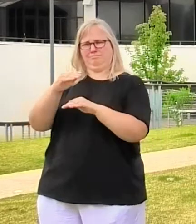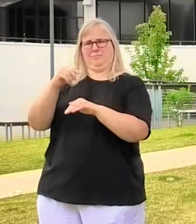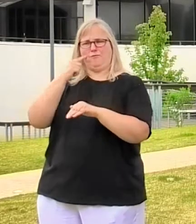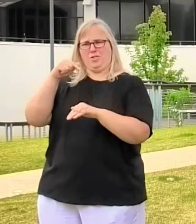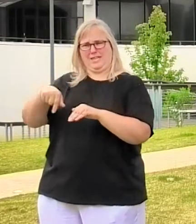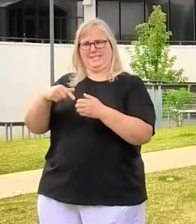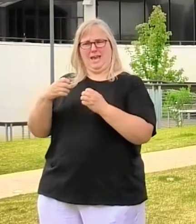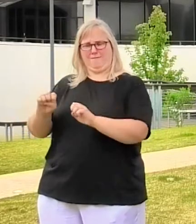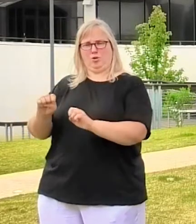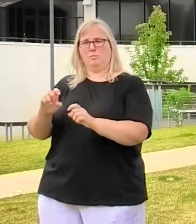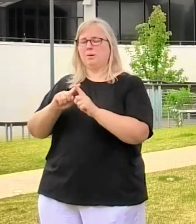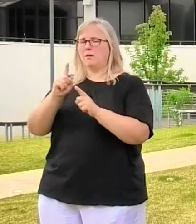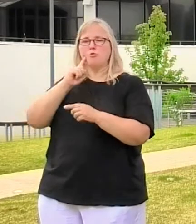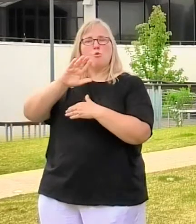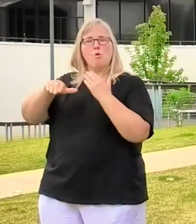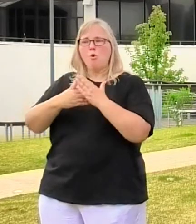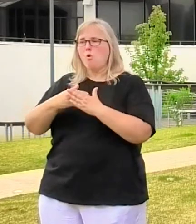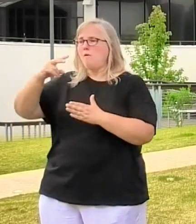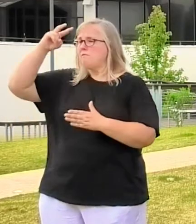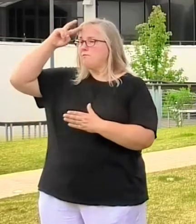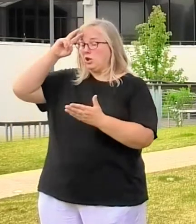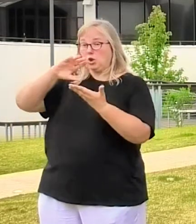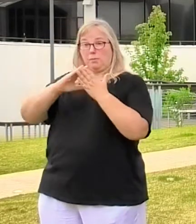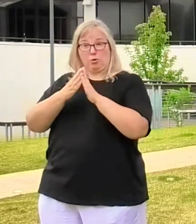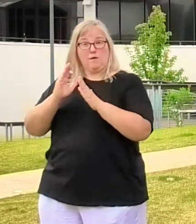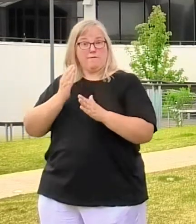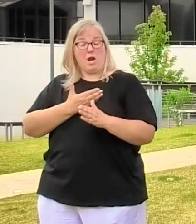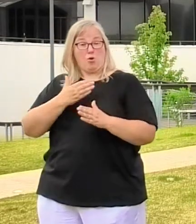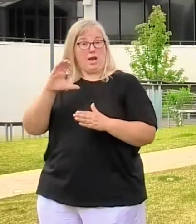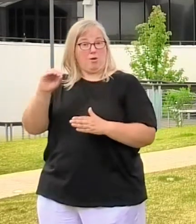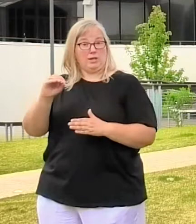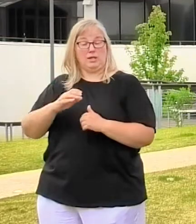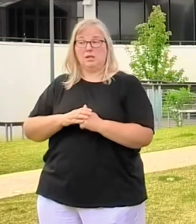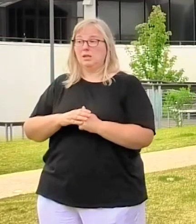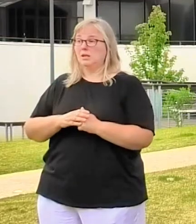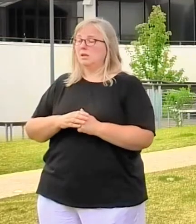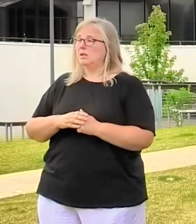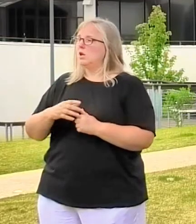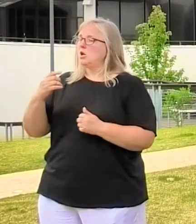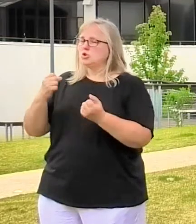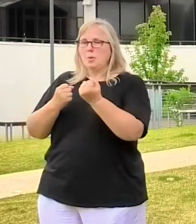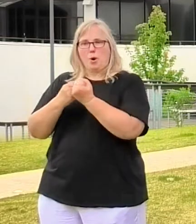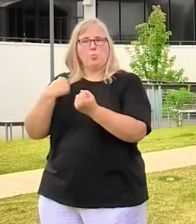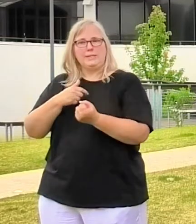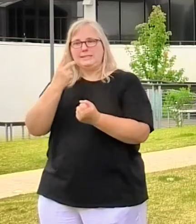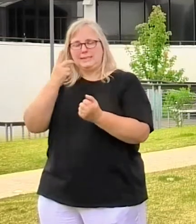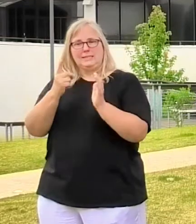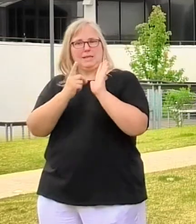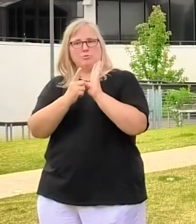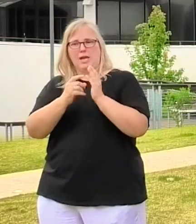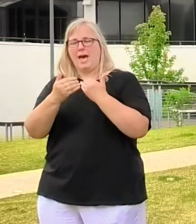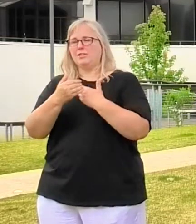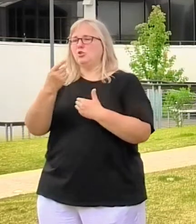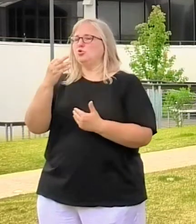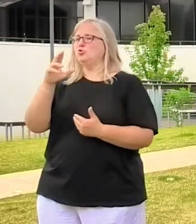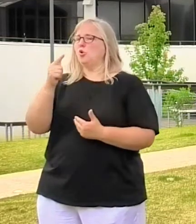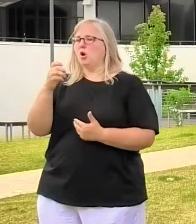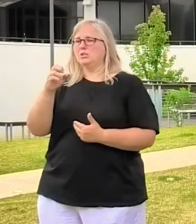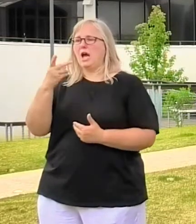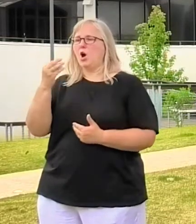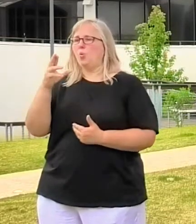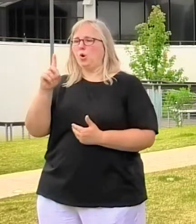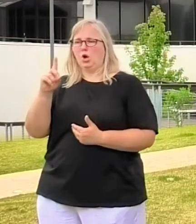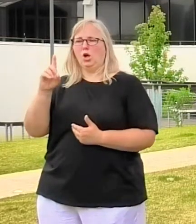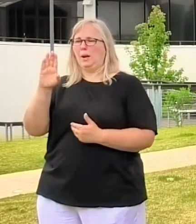for the entire veteran community of our county. Support we see demonstrated at the George Howard Building by our council and our